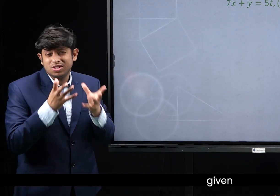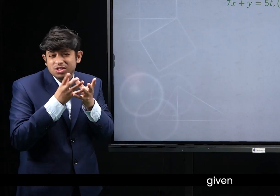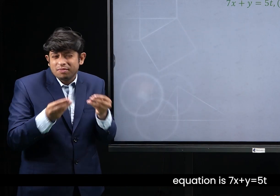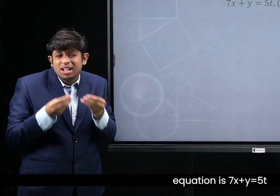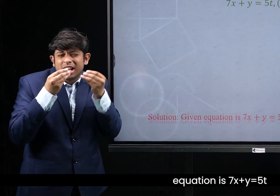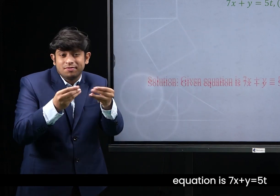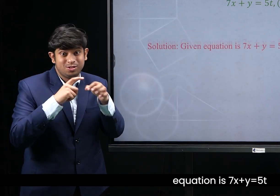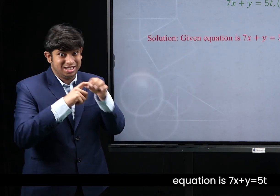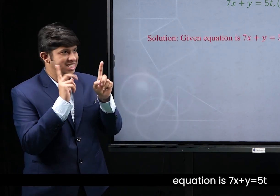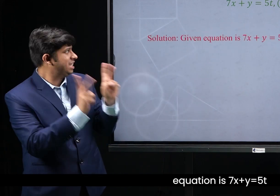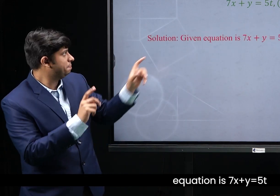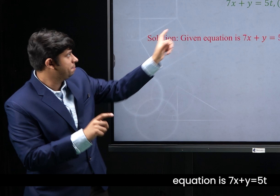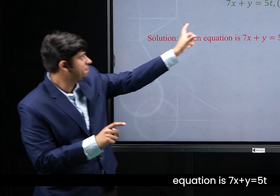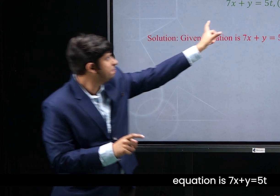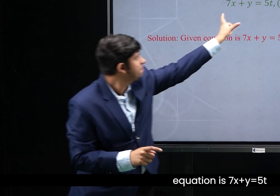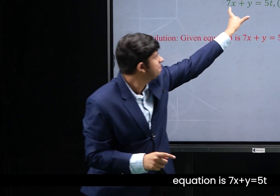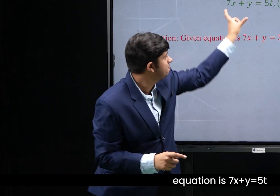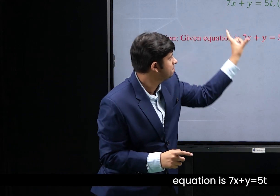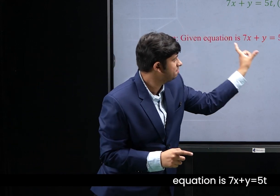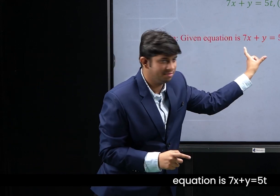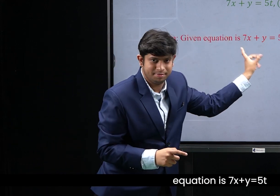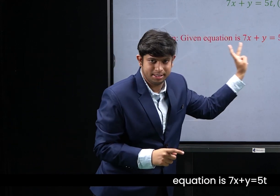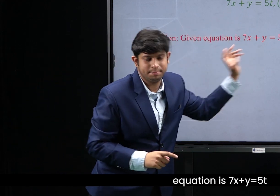Given equation is 7x plus y is equal to 5t.